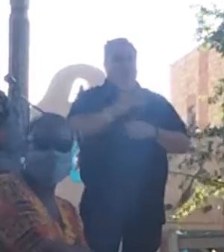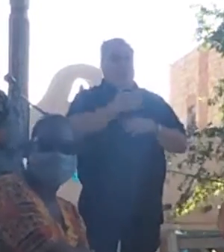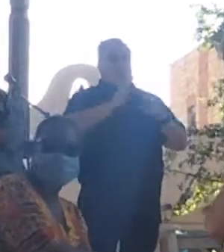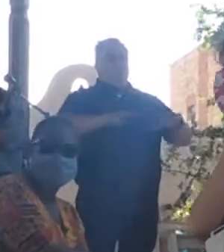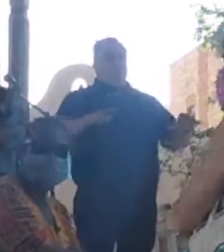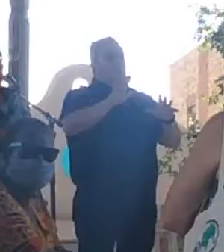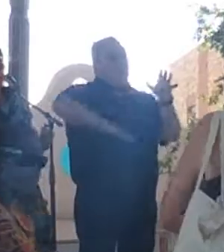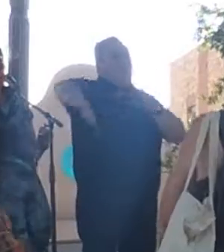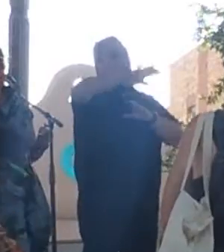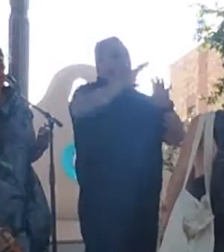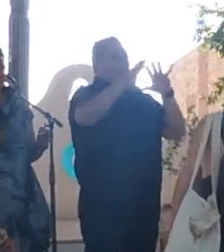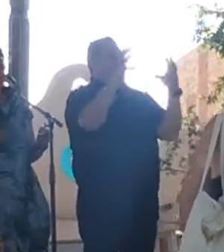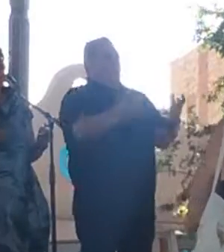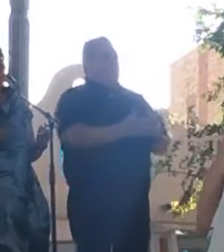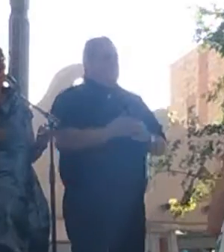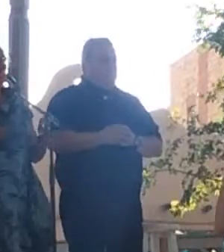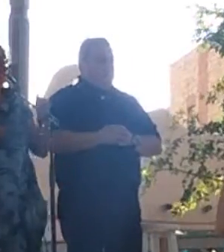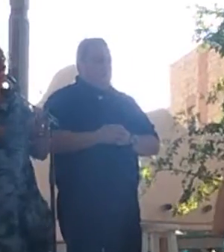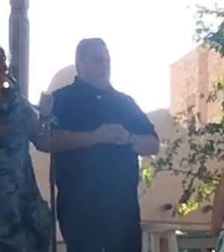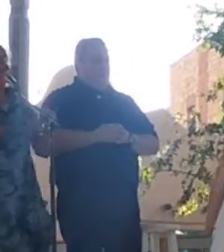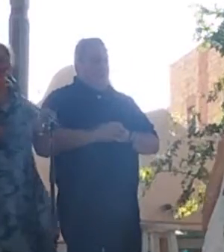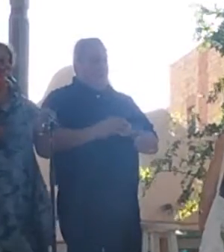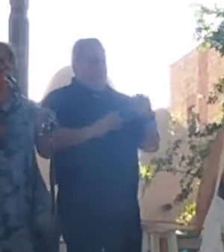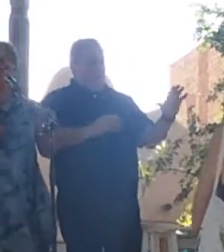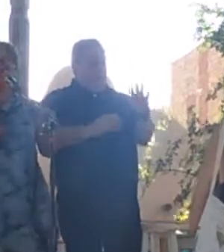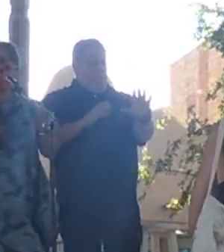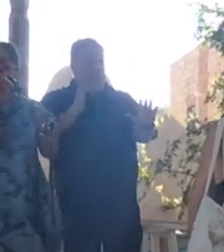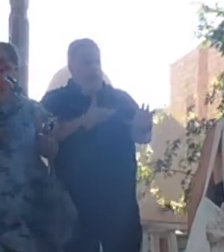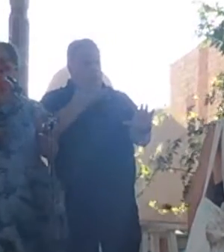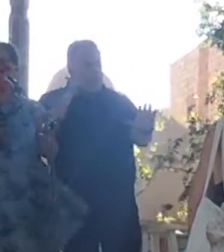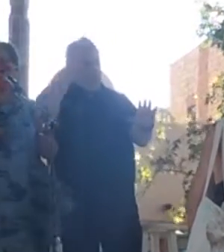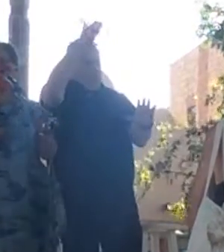children all over the world. And they're our future,